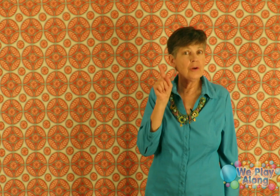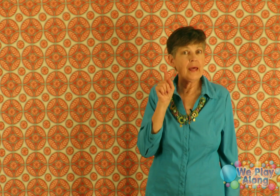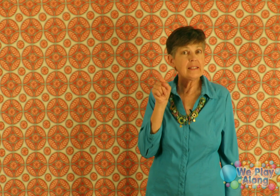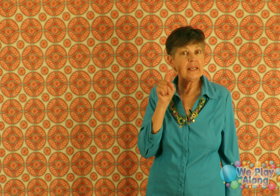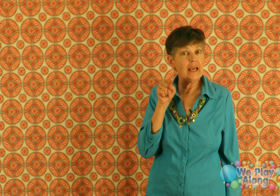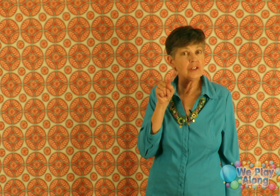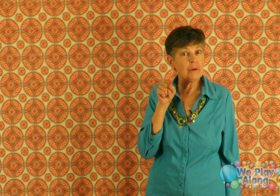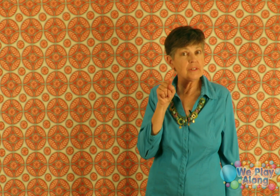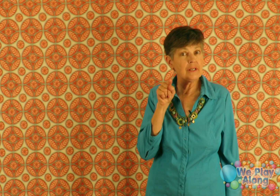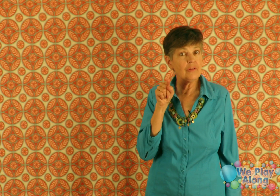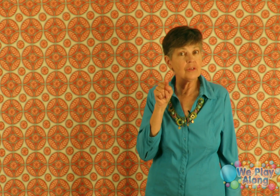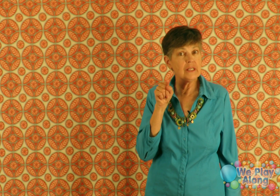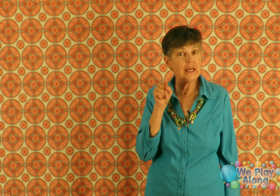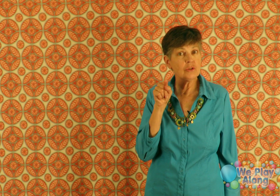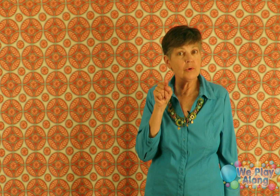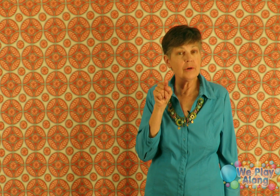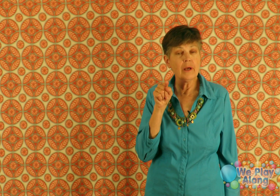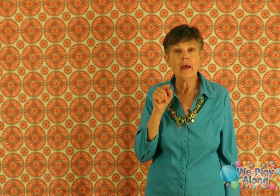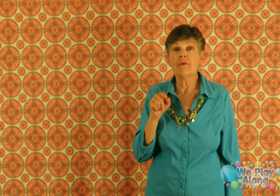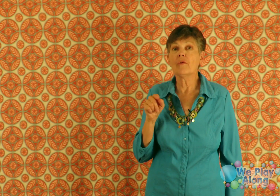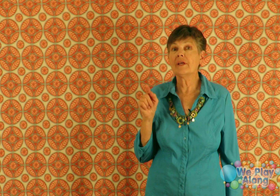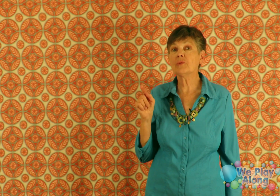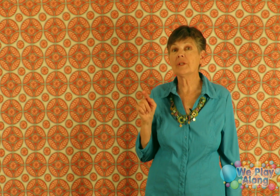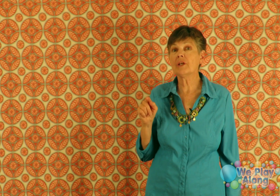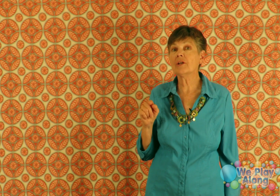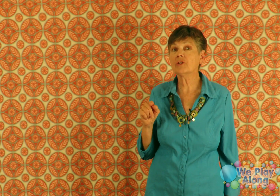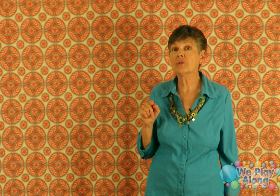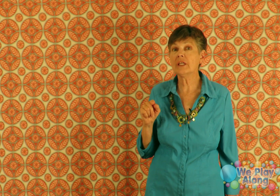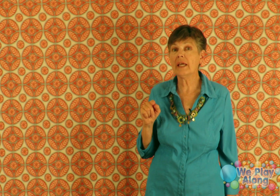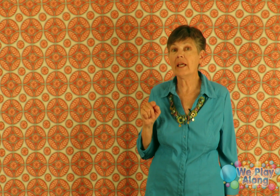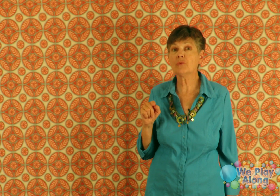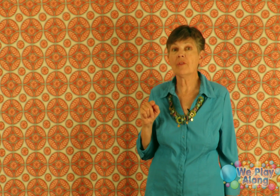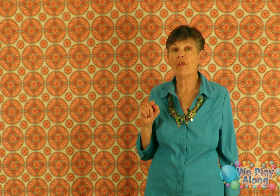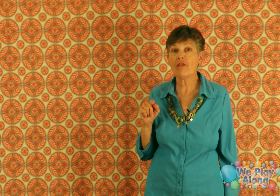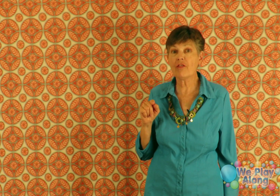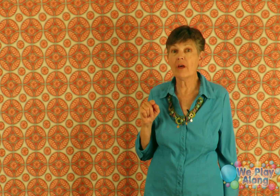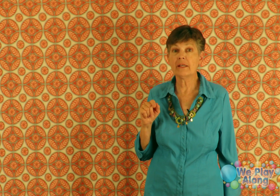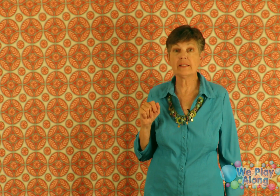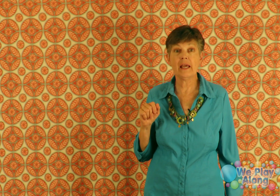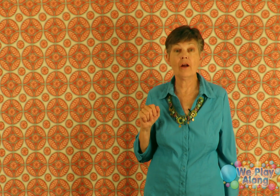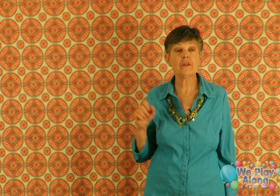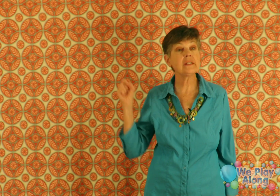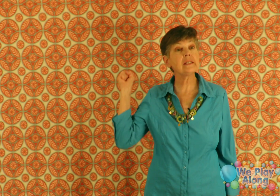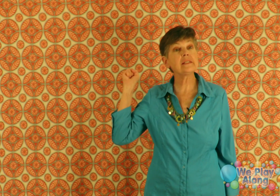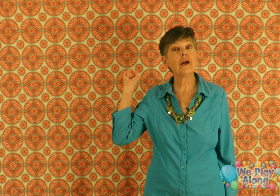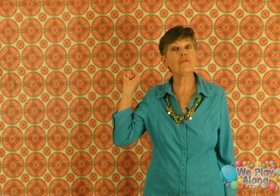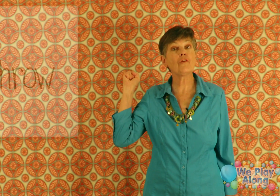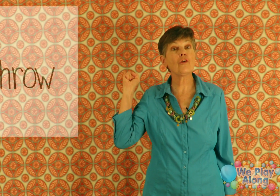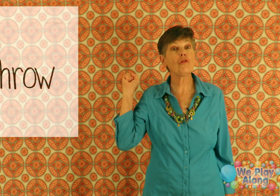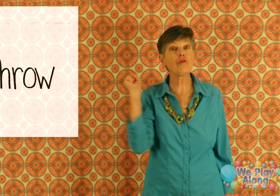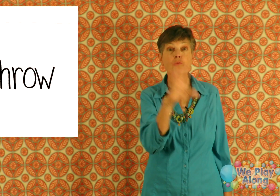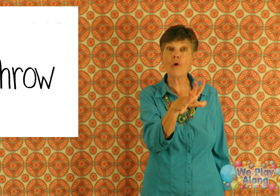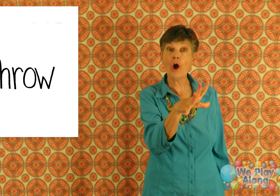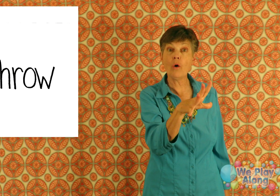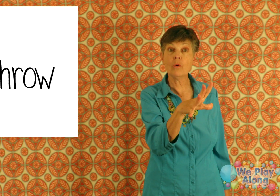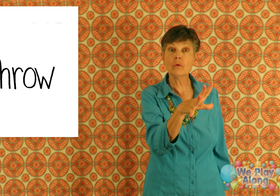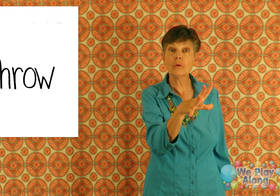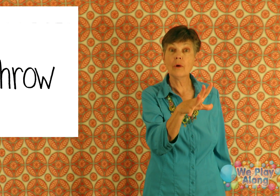that TH? That was another TH word. Well, this one is also TH with a th sound. This is a sign for throw.